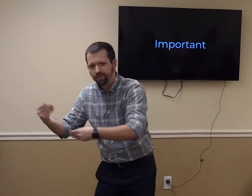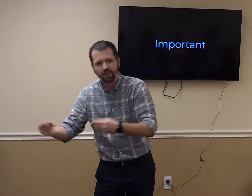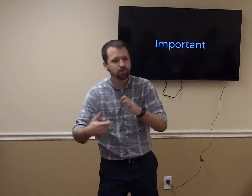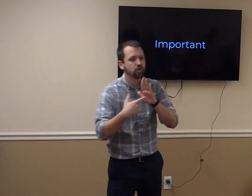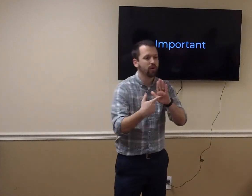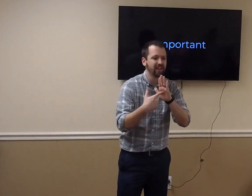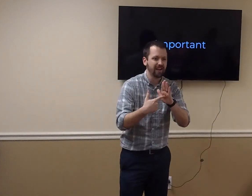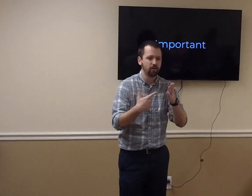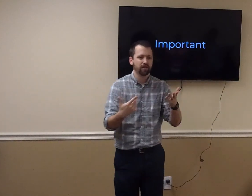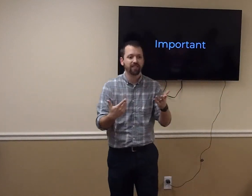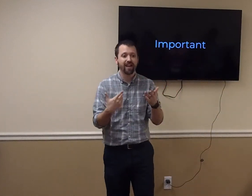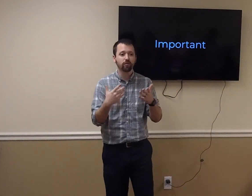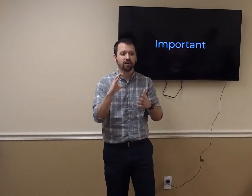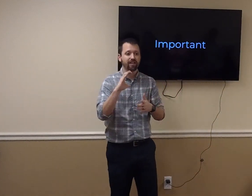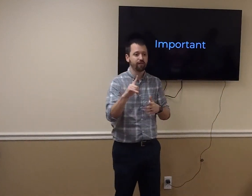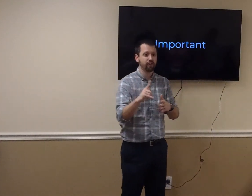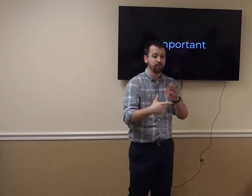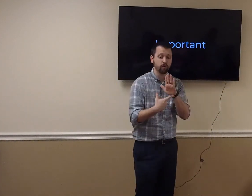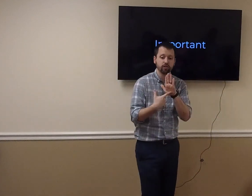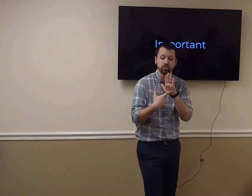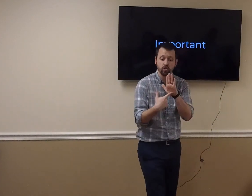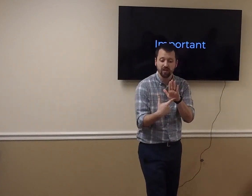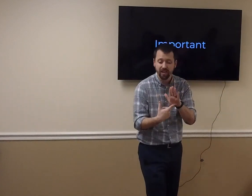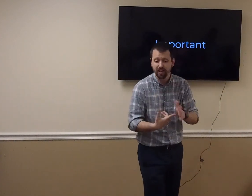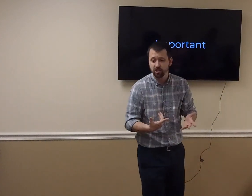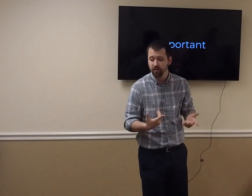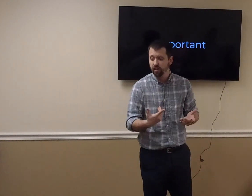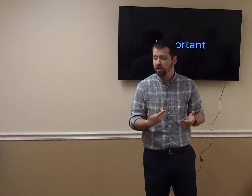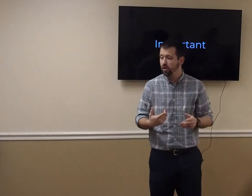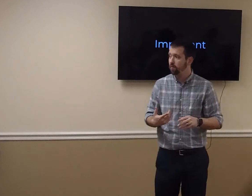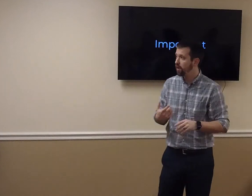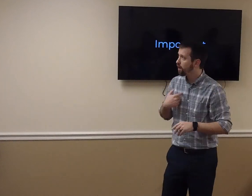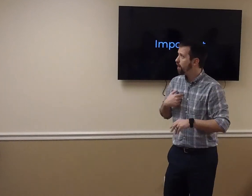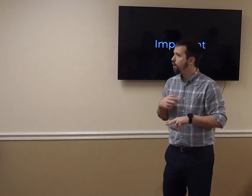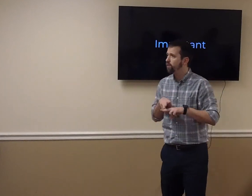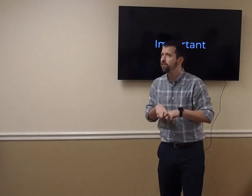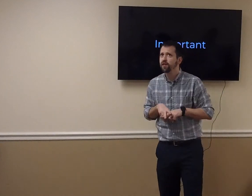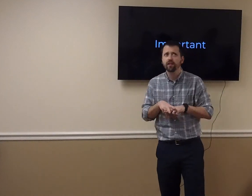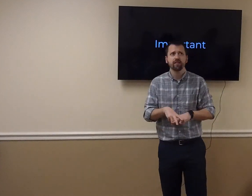See, I'm showing it now. And that's what classifiers are. They're where you're showing the action. I could be like, oh,